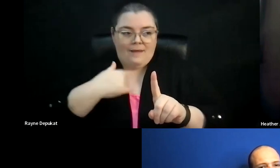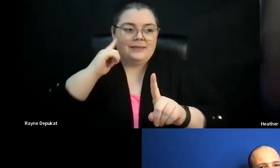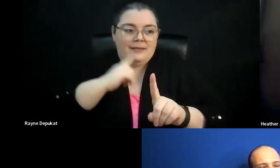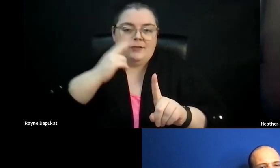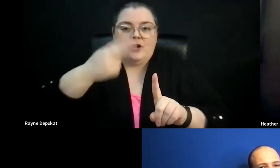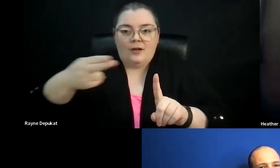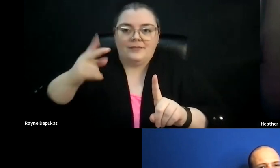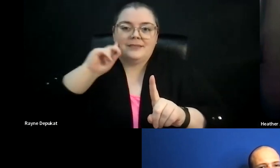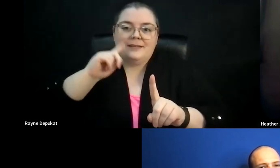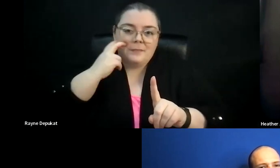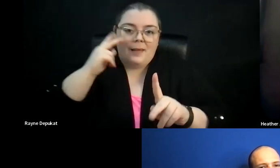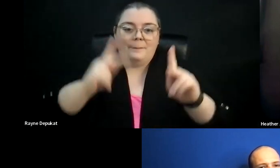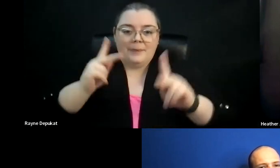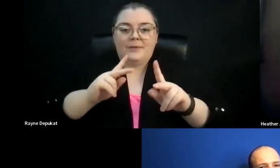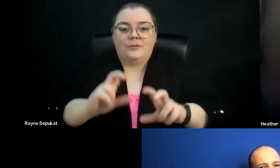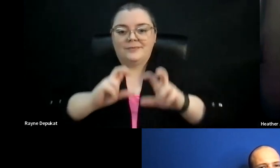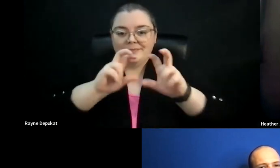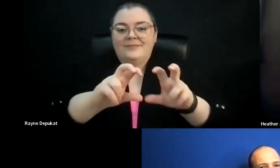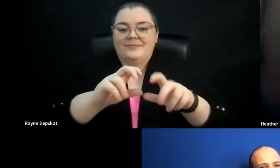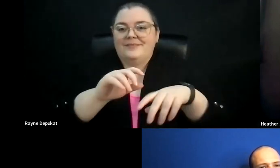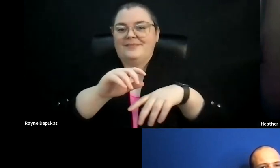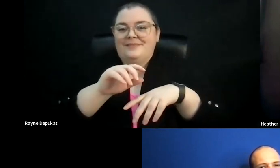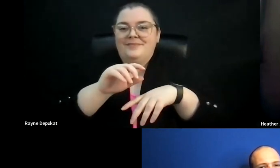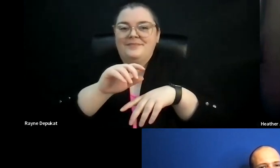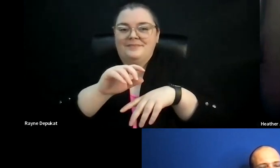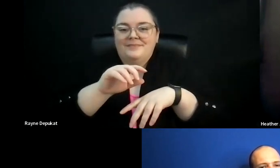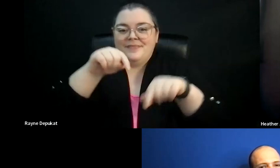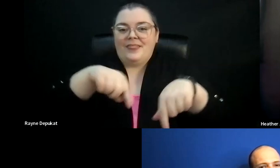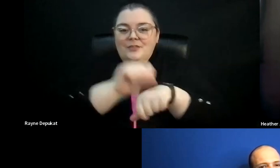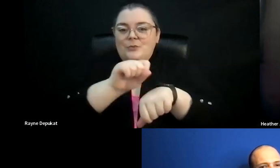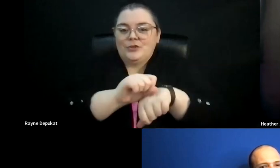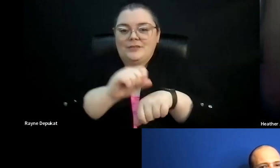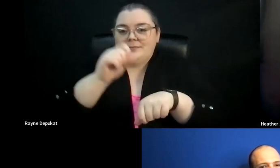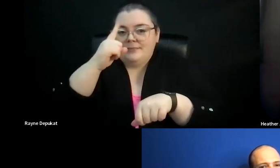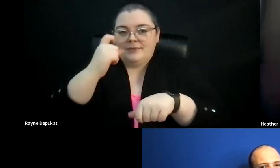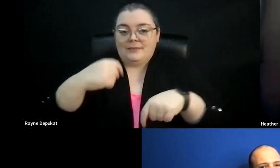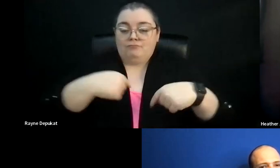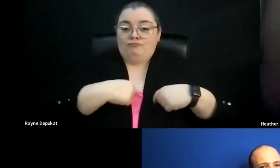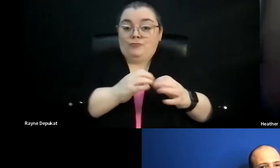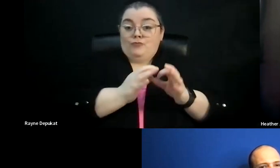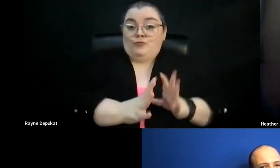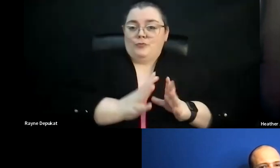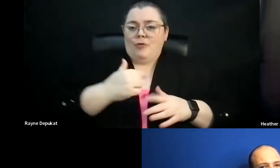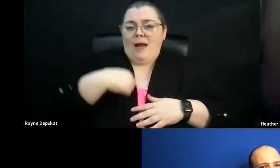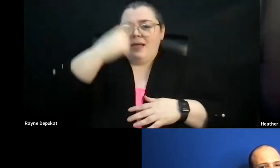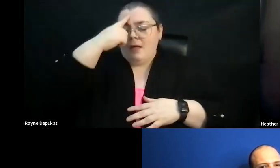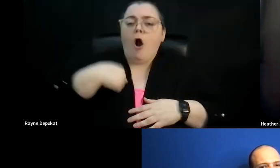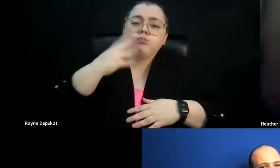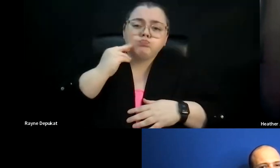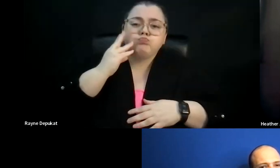This is the reason why we have deaf, hard of hearing, deaf, blind people doing the work. Because